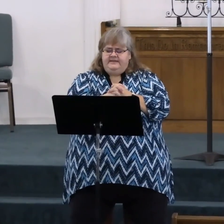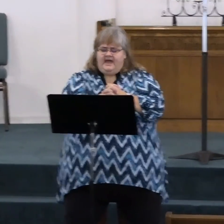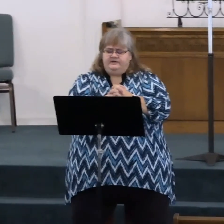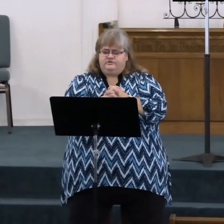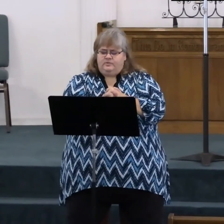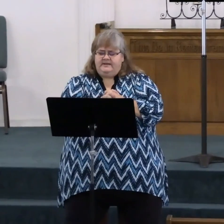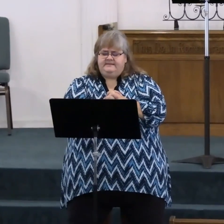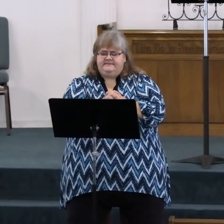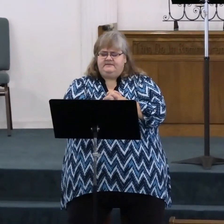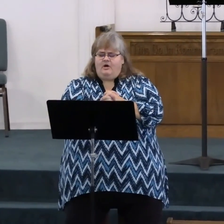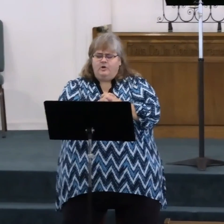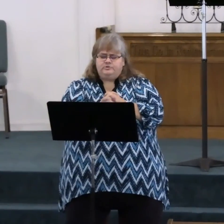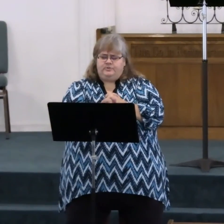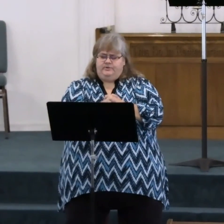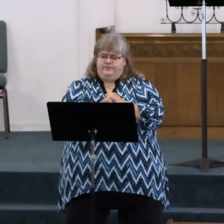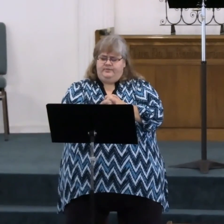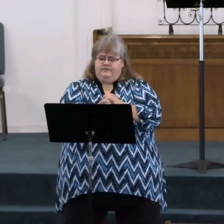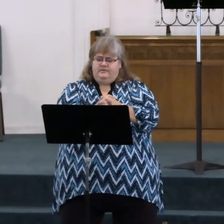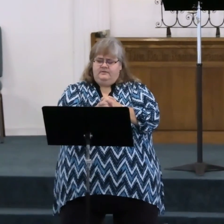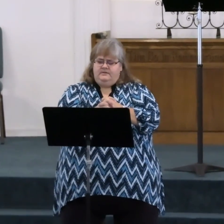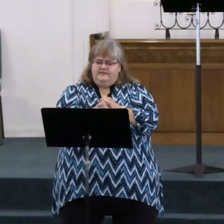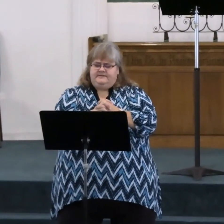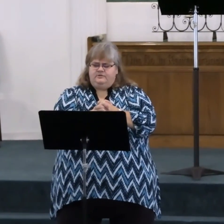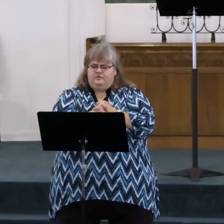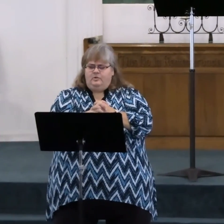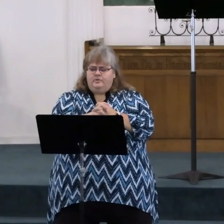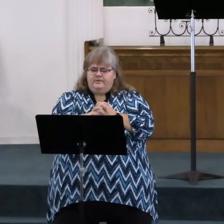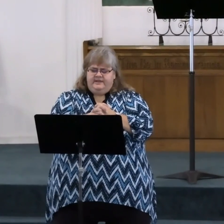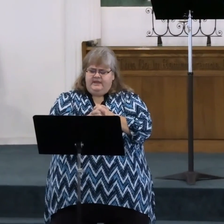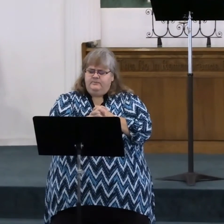guide, and direct us in all truth. So that, Lord, when the enemy